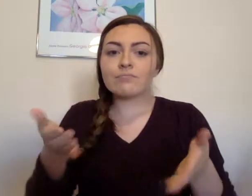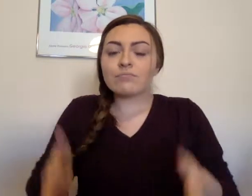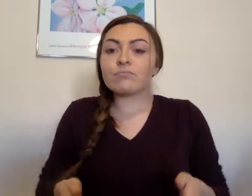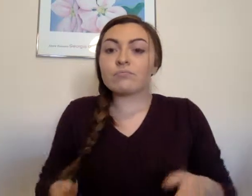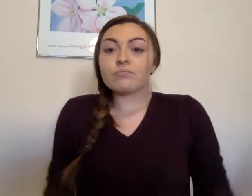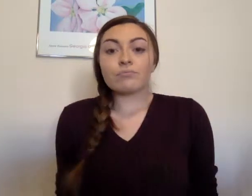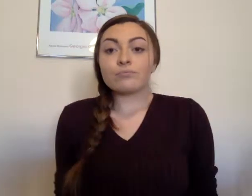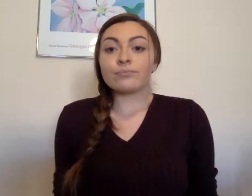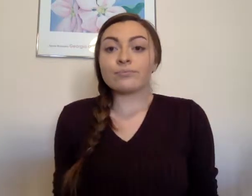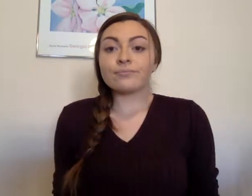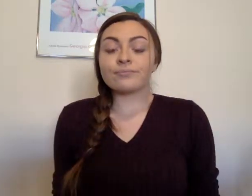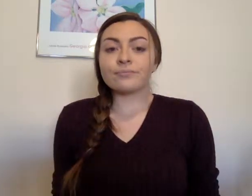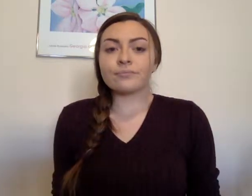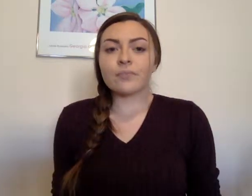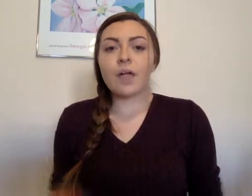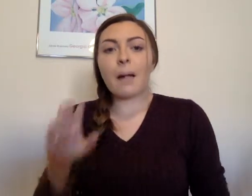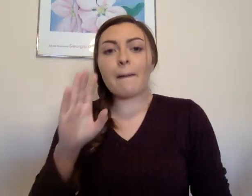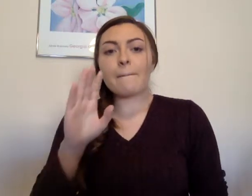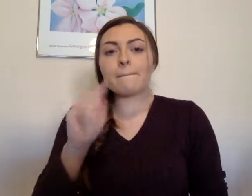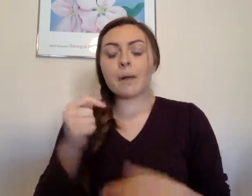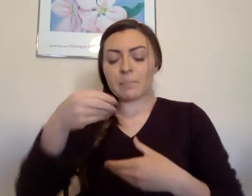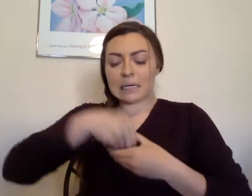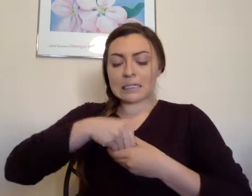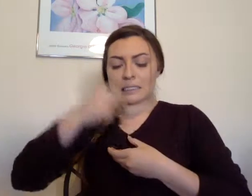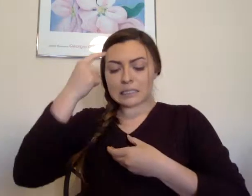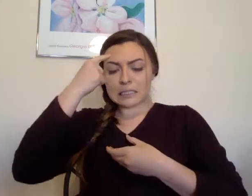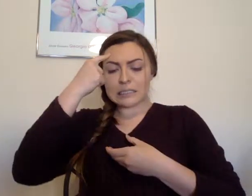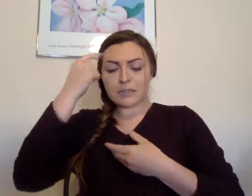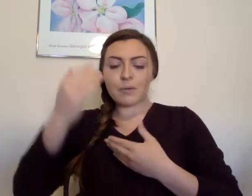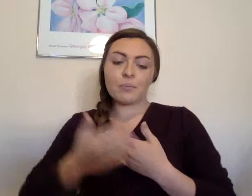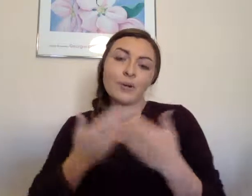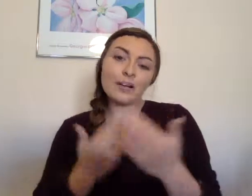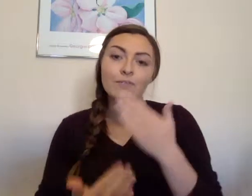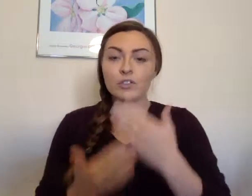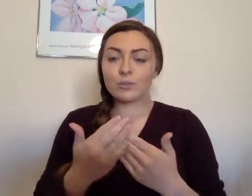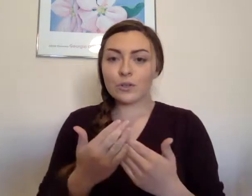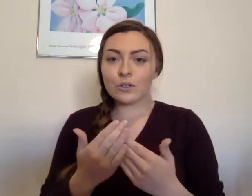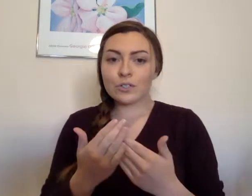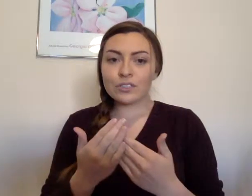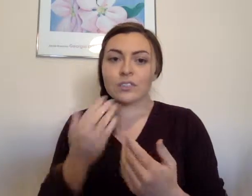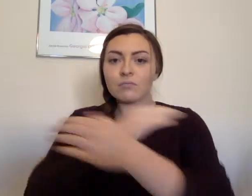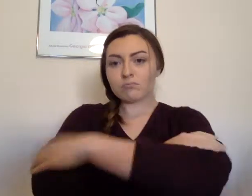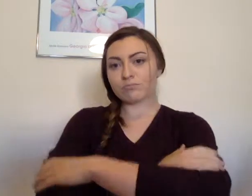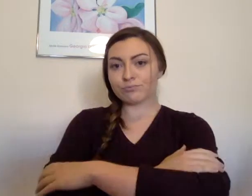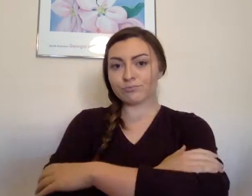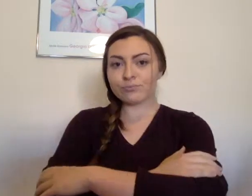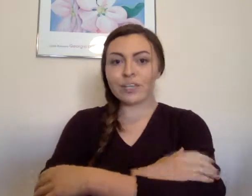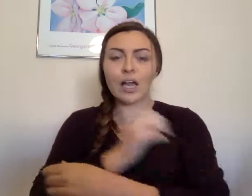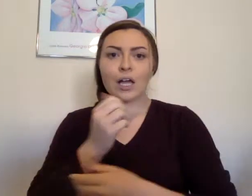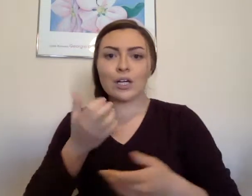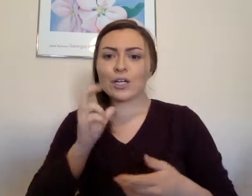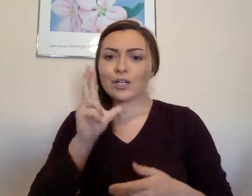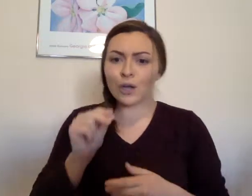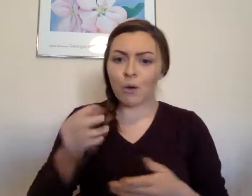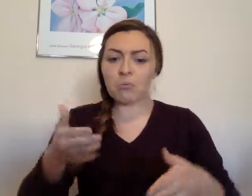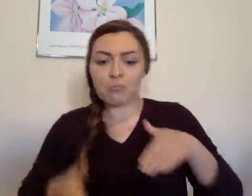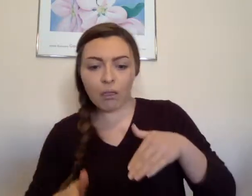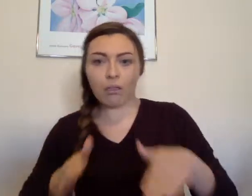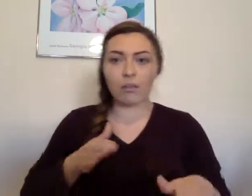my subconscious would say, it's more comfortable to fold your arms. And I'd say, no, I want my arms here. Fold them here, fold them here, fold